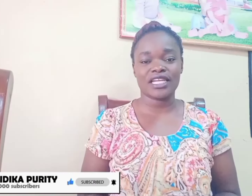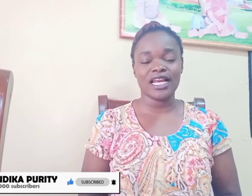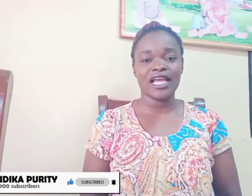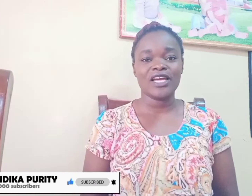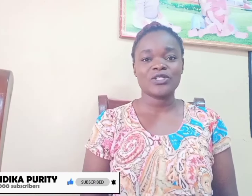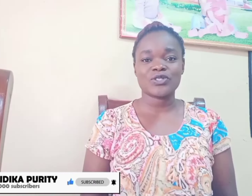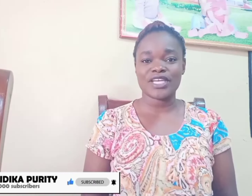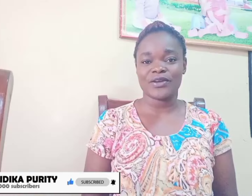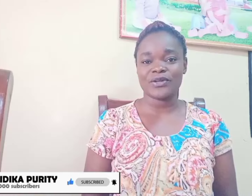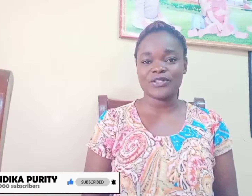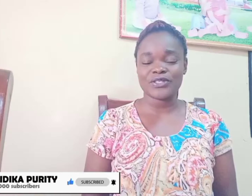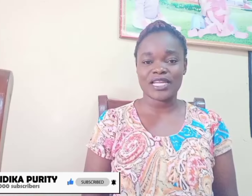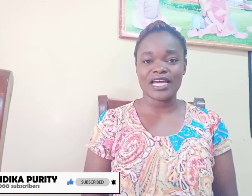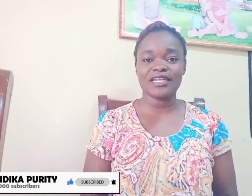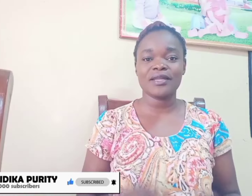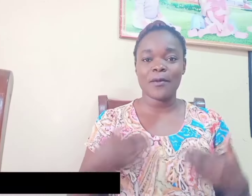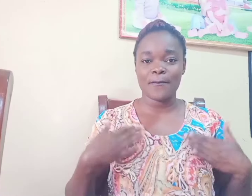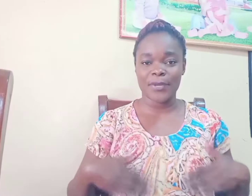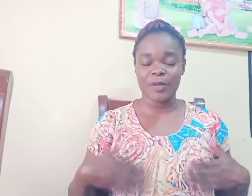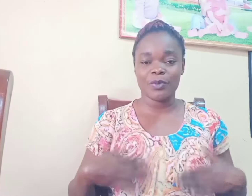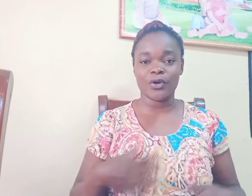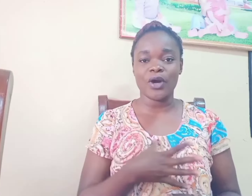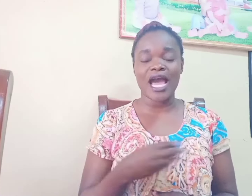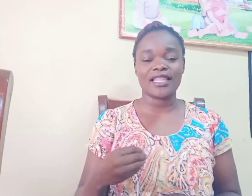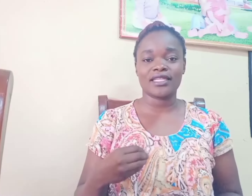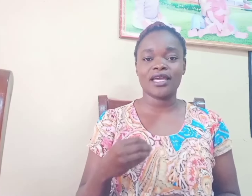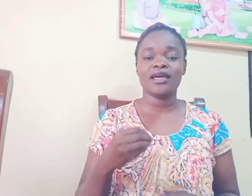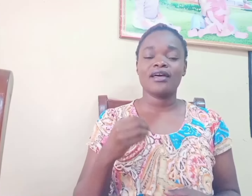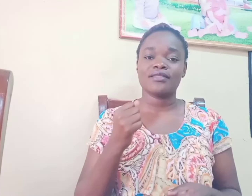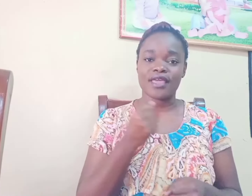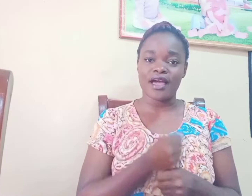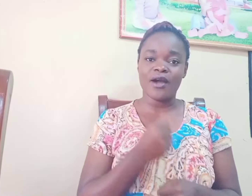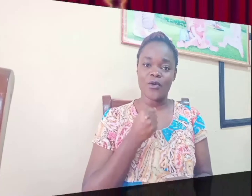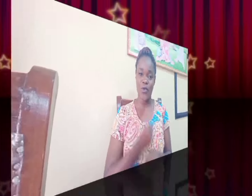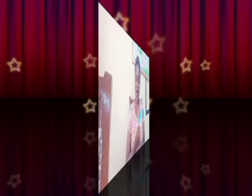channel. Today you're going to learn people and their